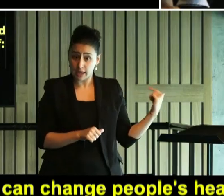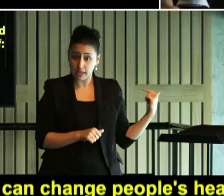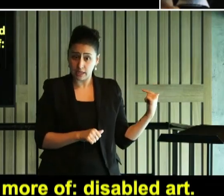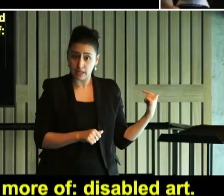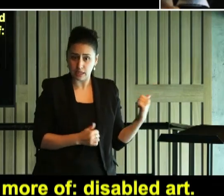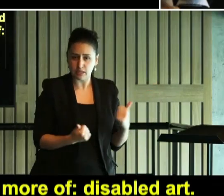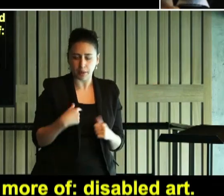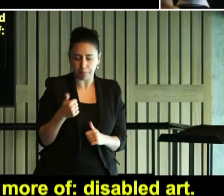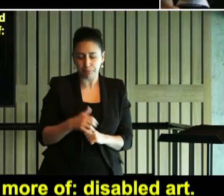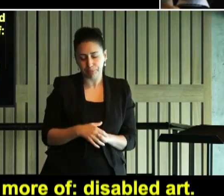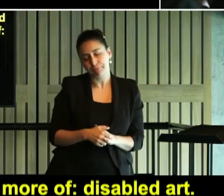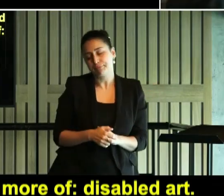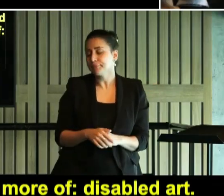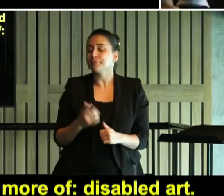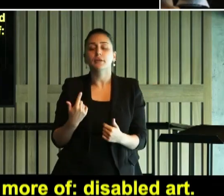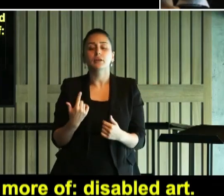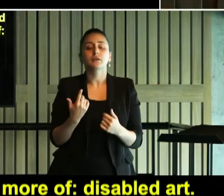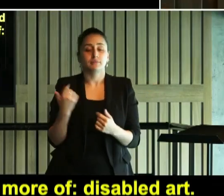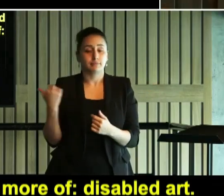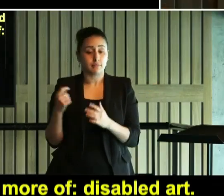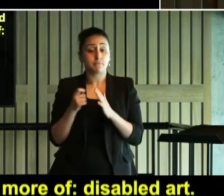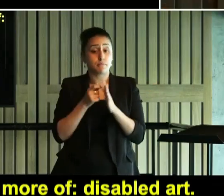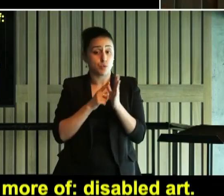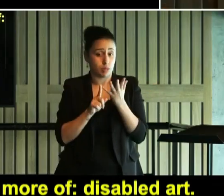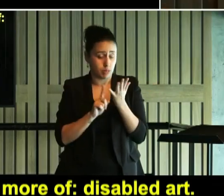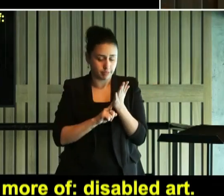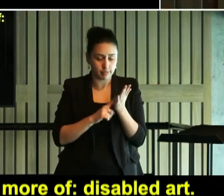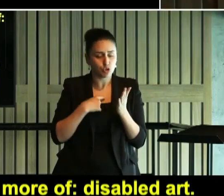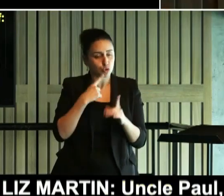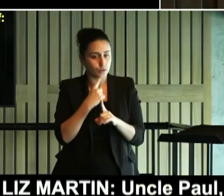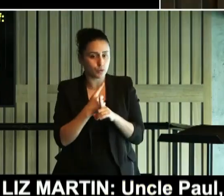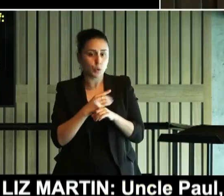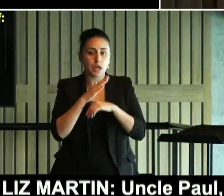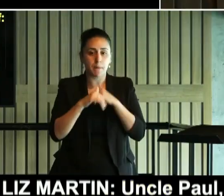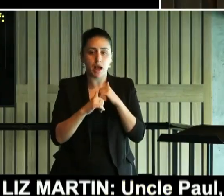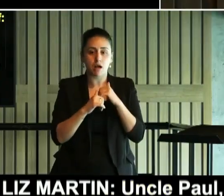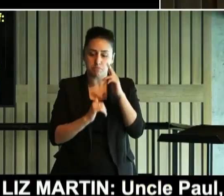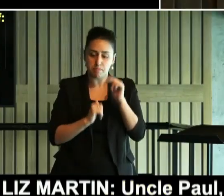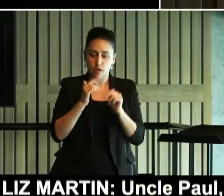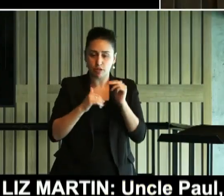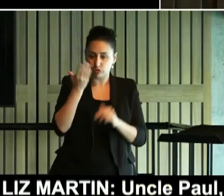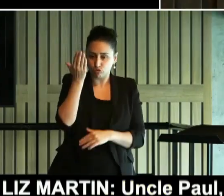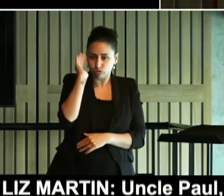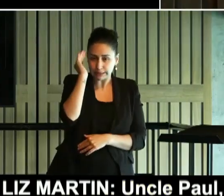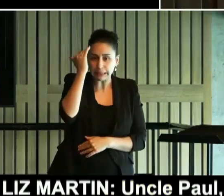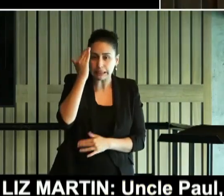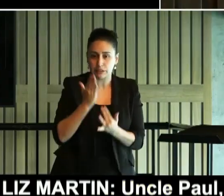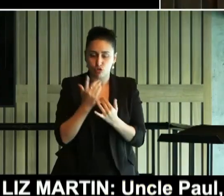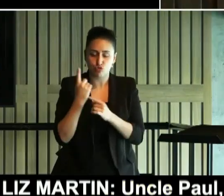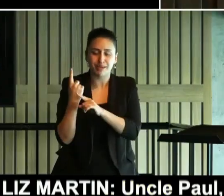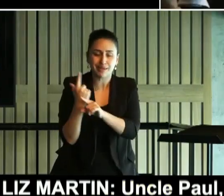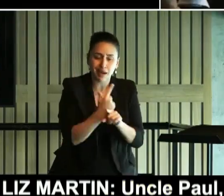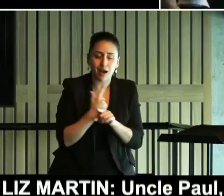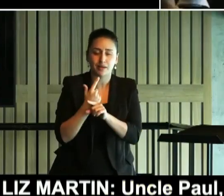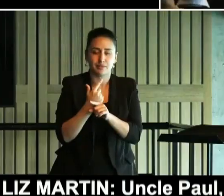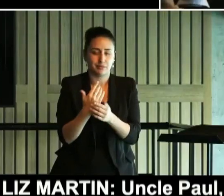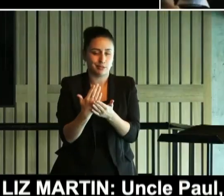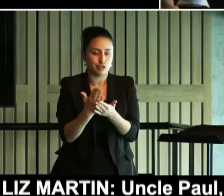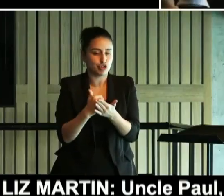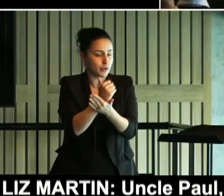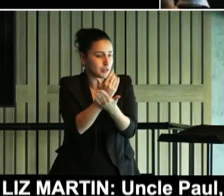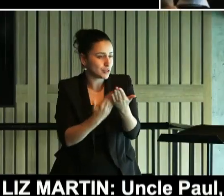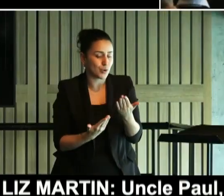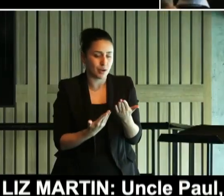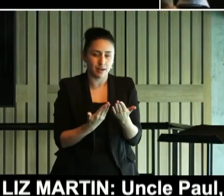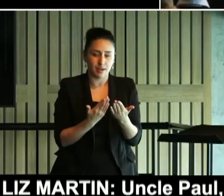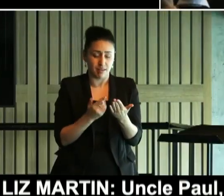resilience through yarning and sharing stories. How do you practice strengthen? How do these practices strengthen community and connection?